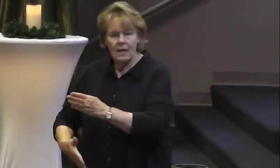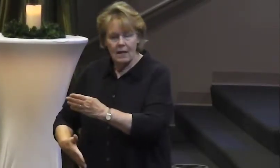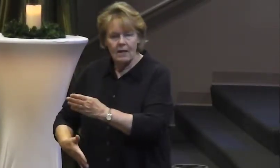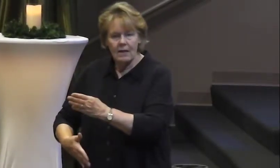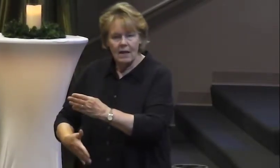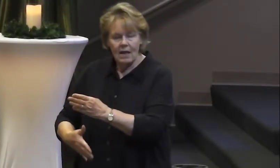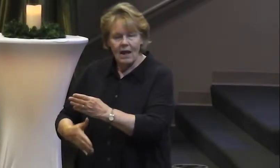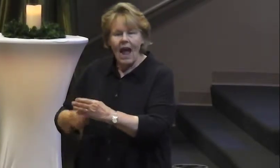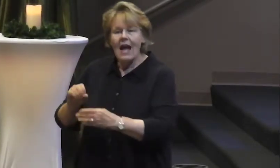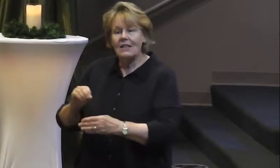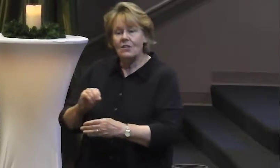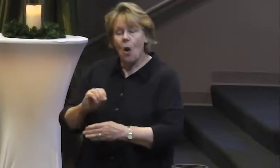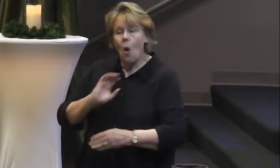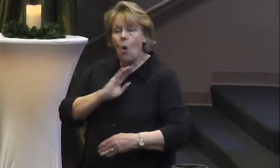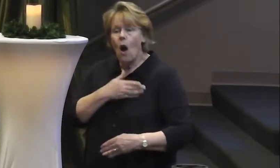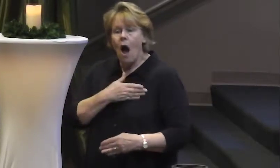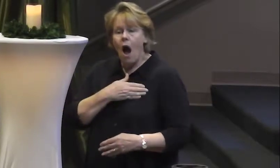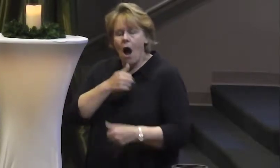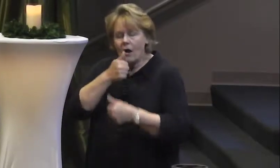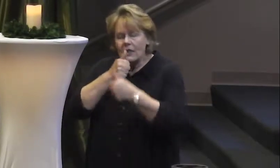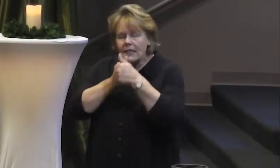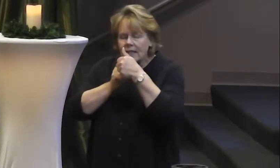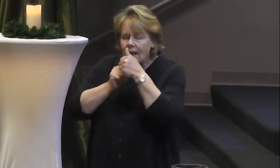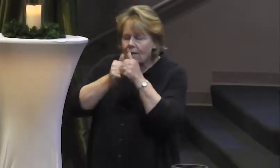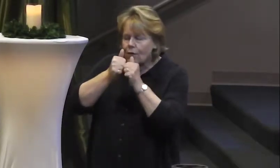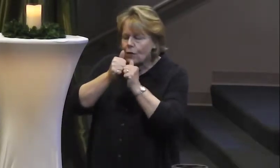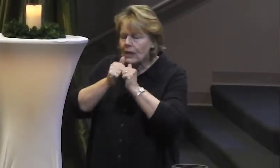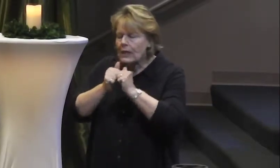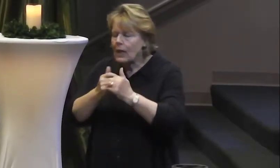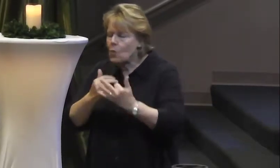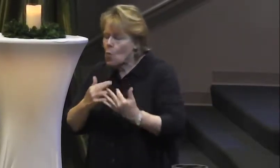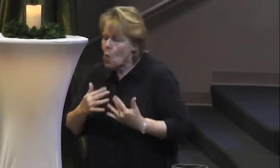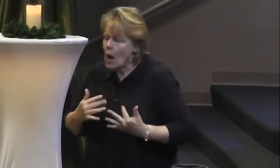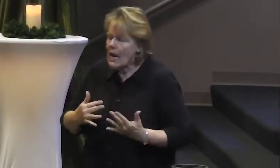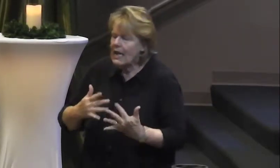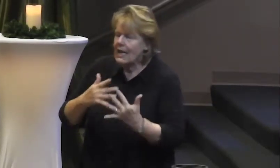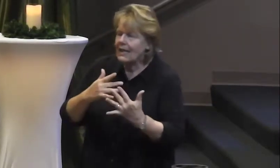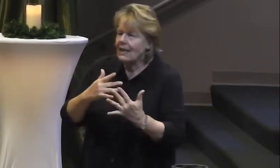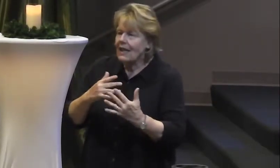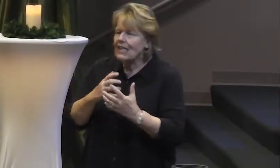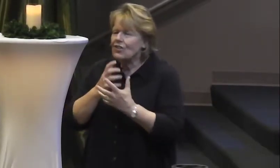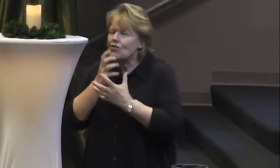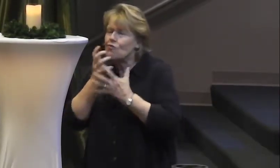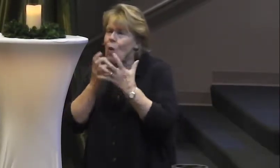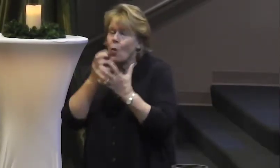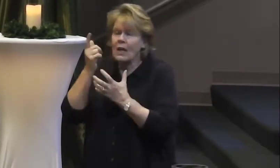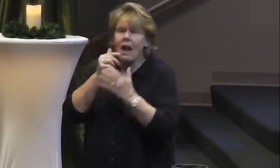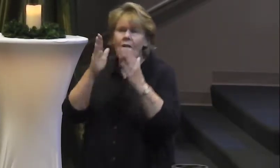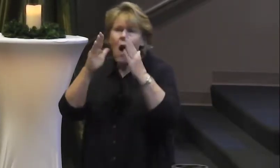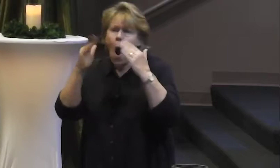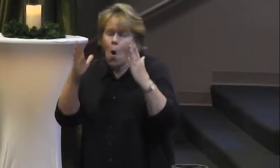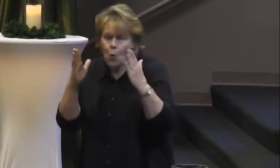our groaning is a groaning of hope. A yearning for what God promises will